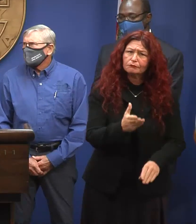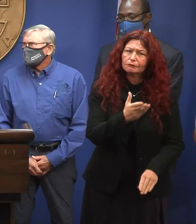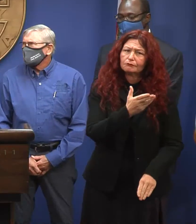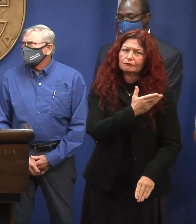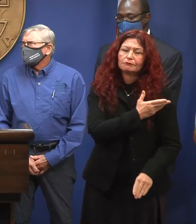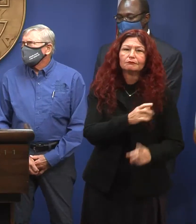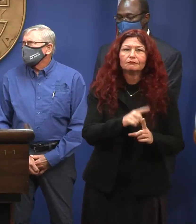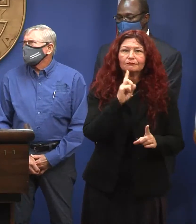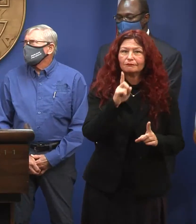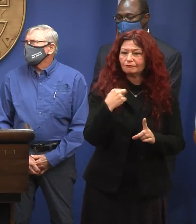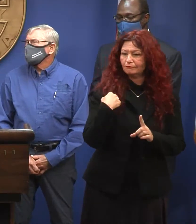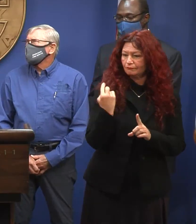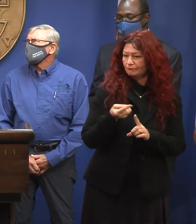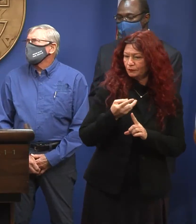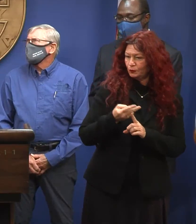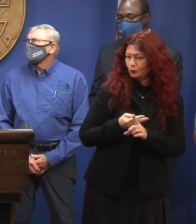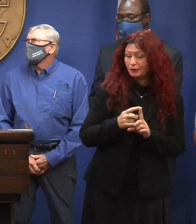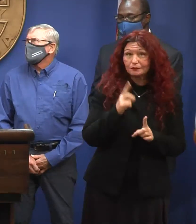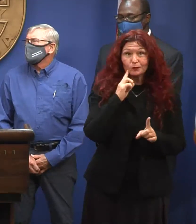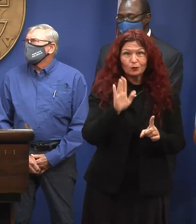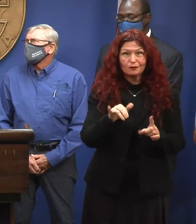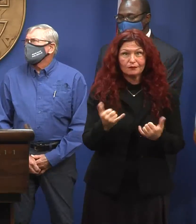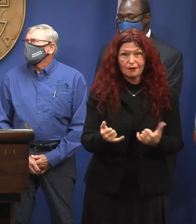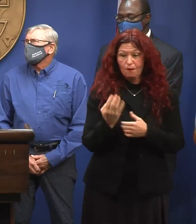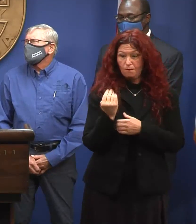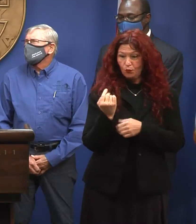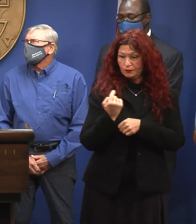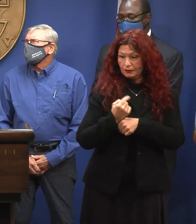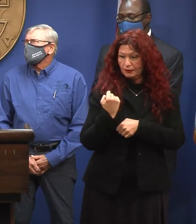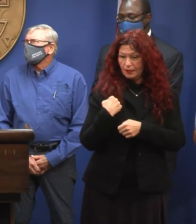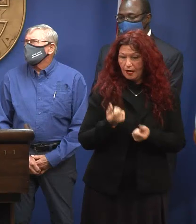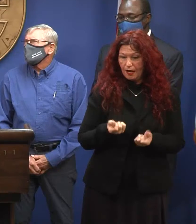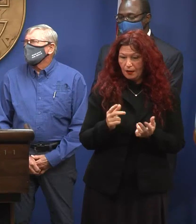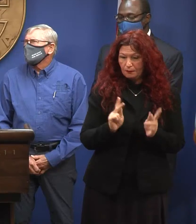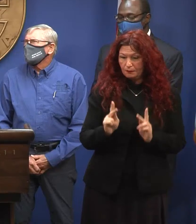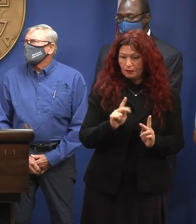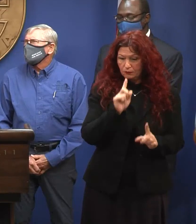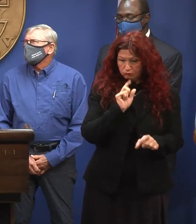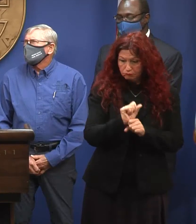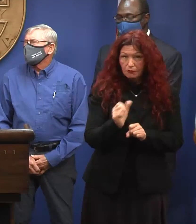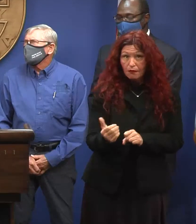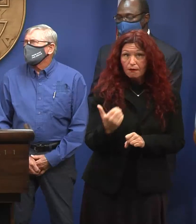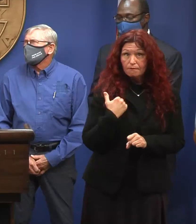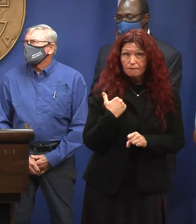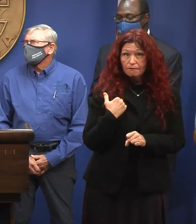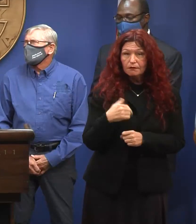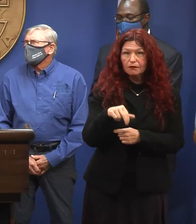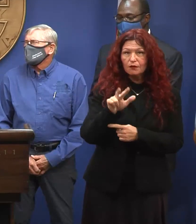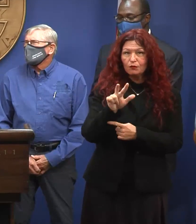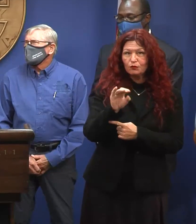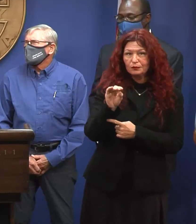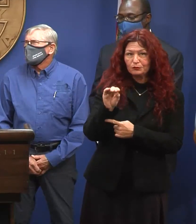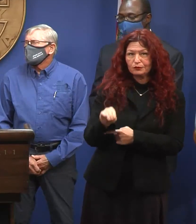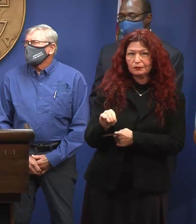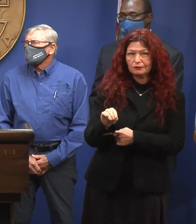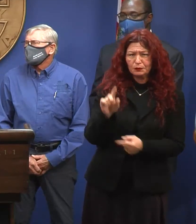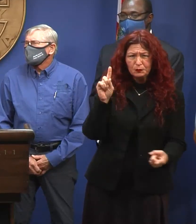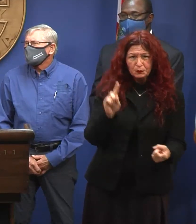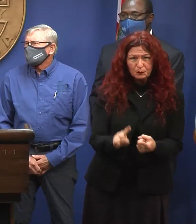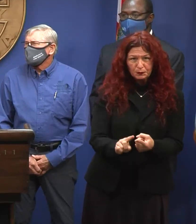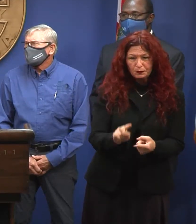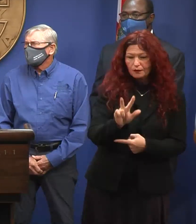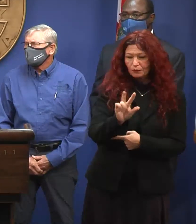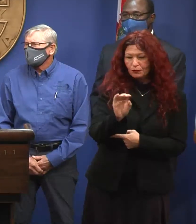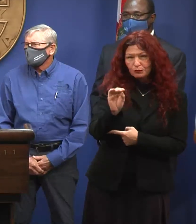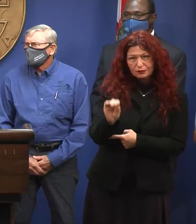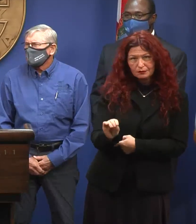few months. Our 14-day positivity rate is around 3%, and 1.5 million of